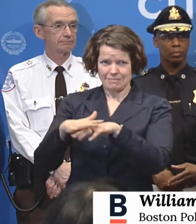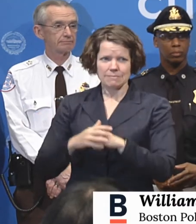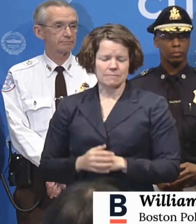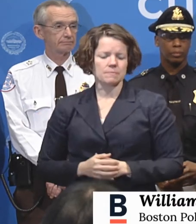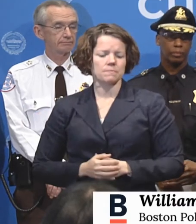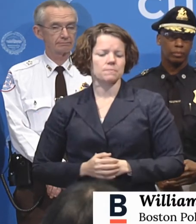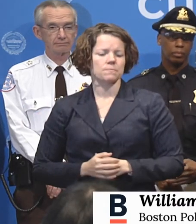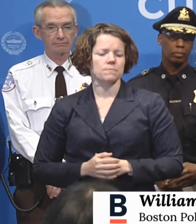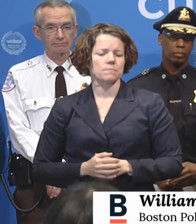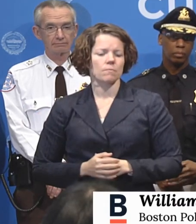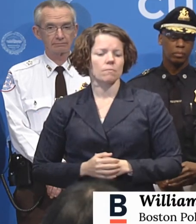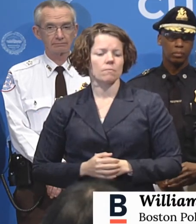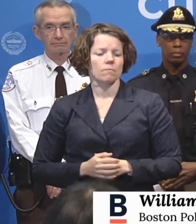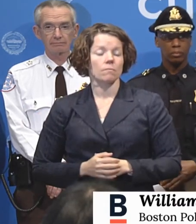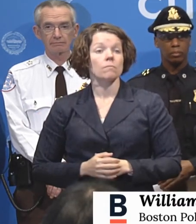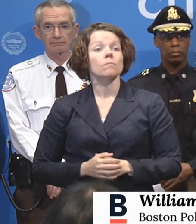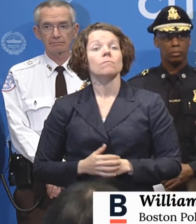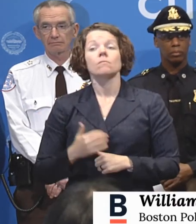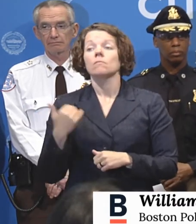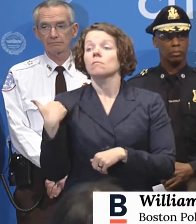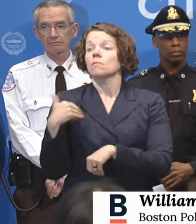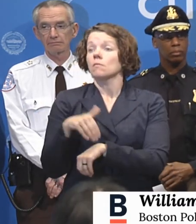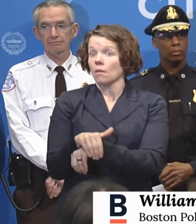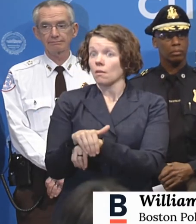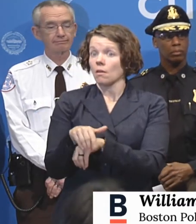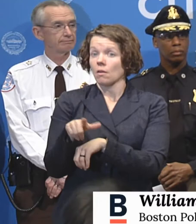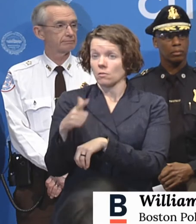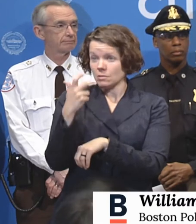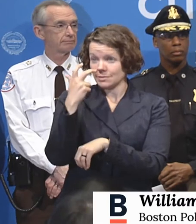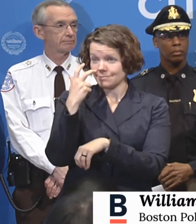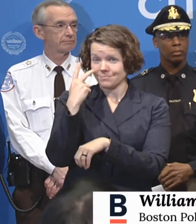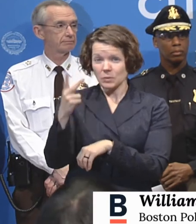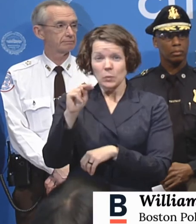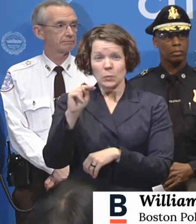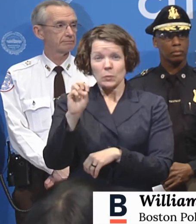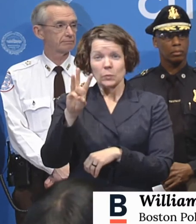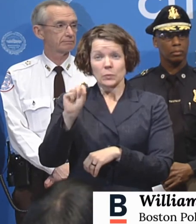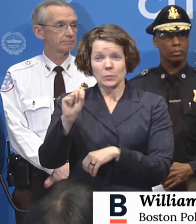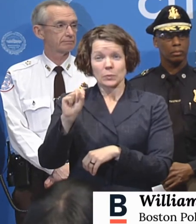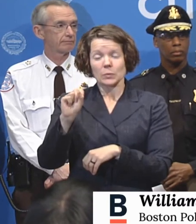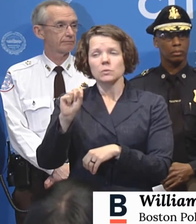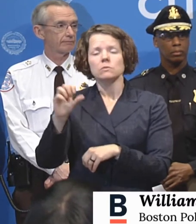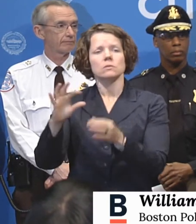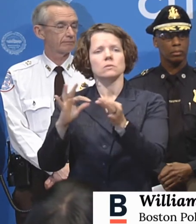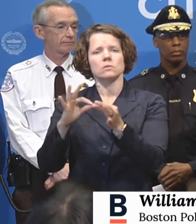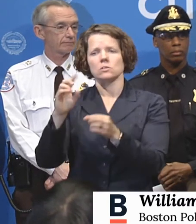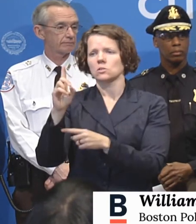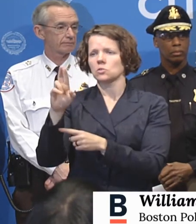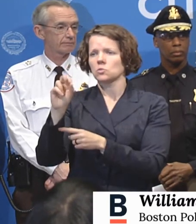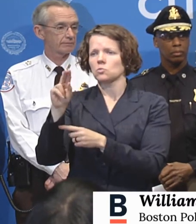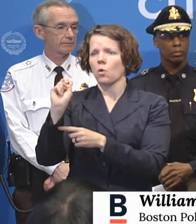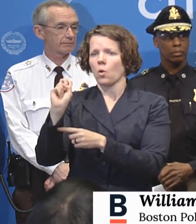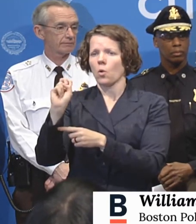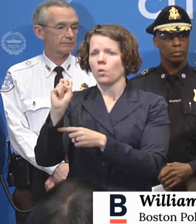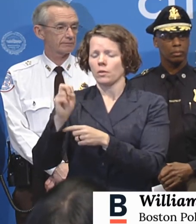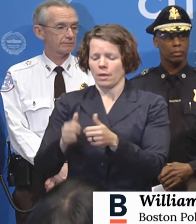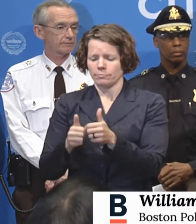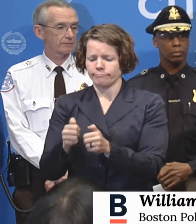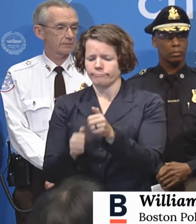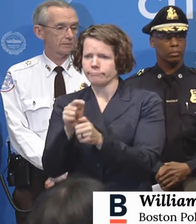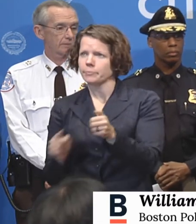Something you may have seen last night in the news about drones. We will have technology in